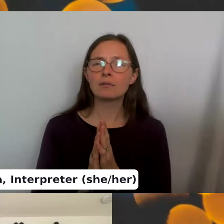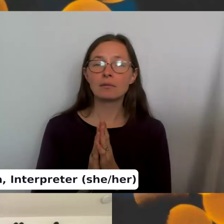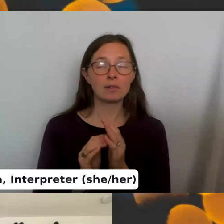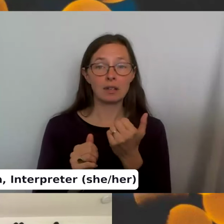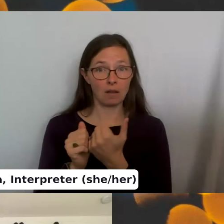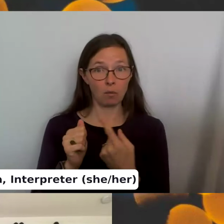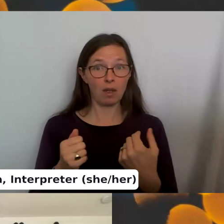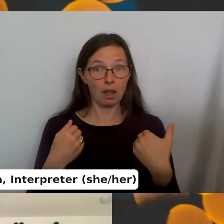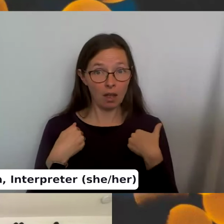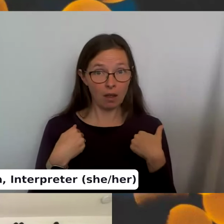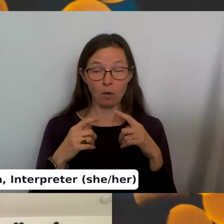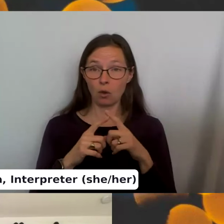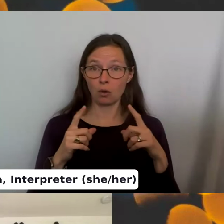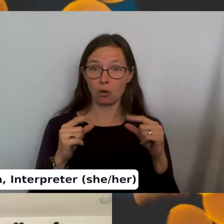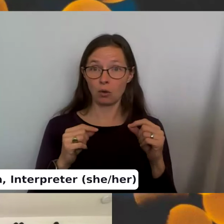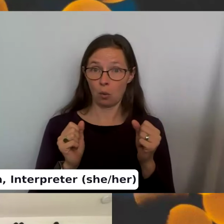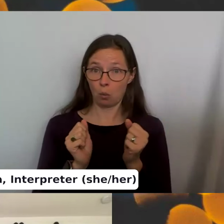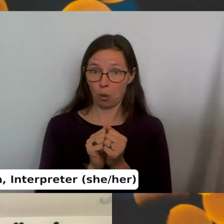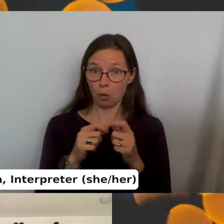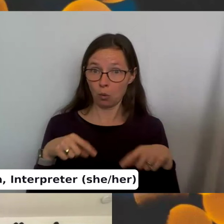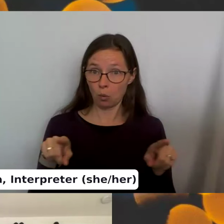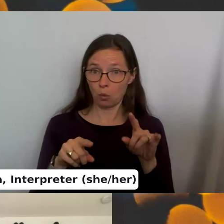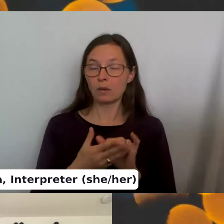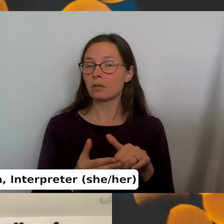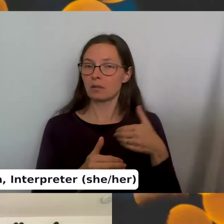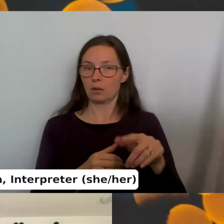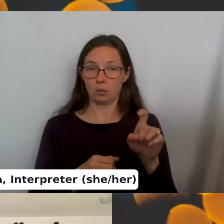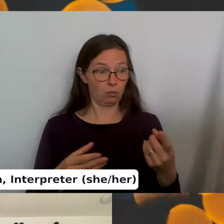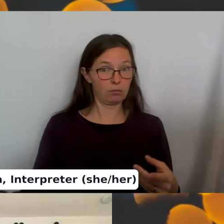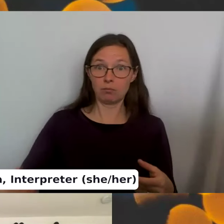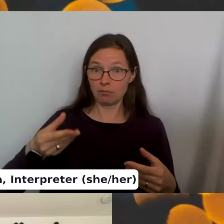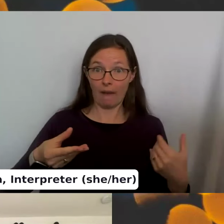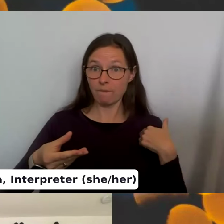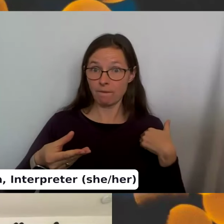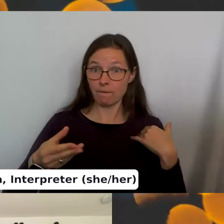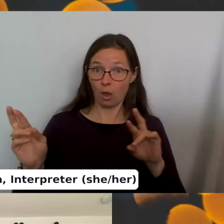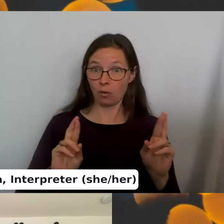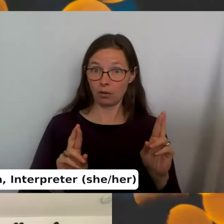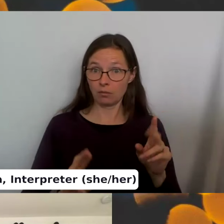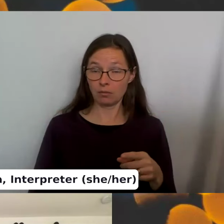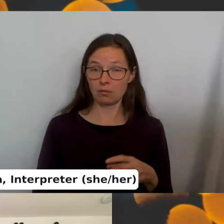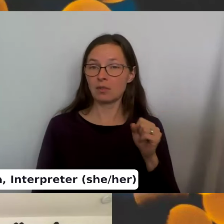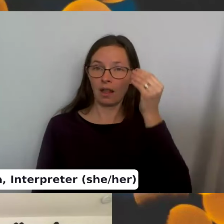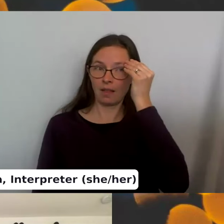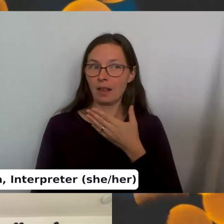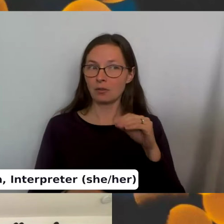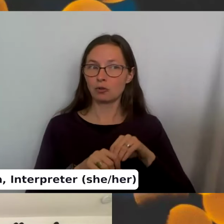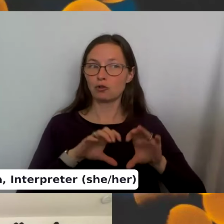everyone have cards at hand? Was the next question. So if you can just let us know in the